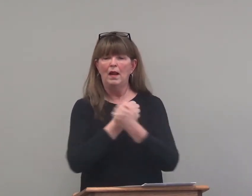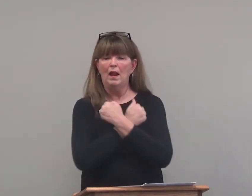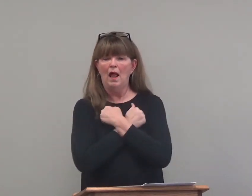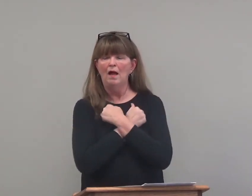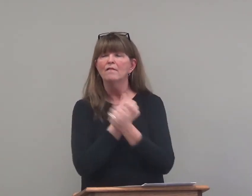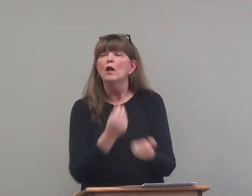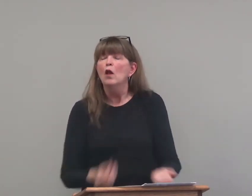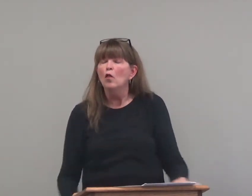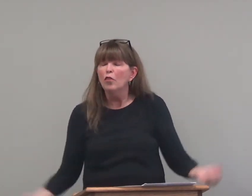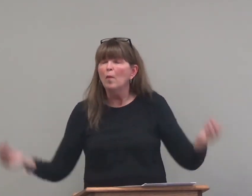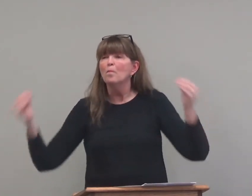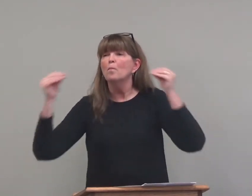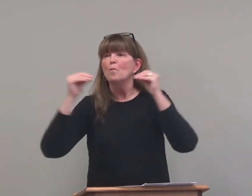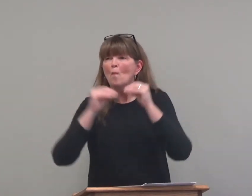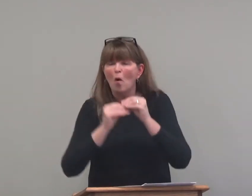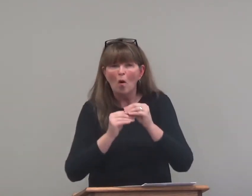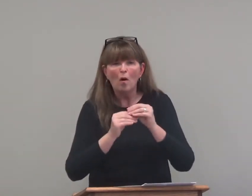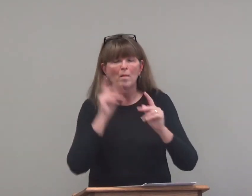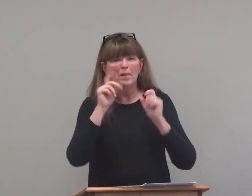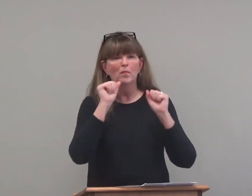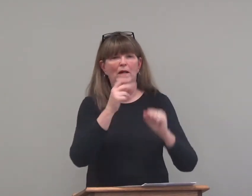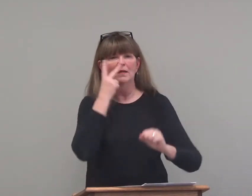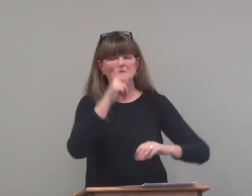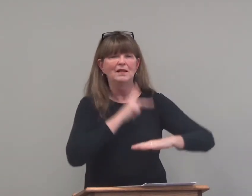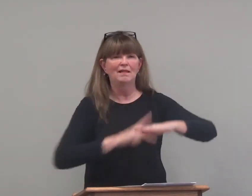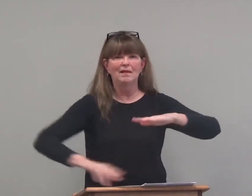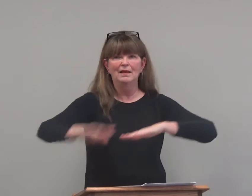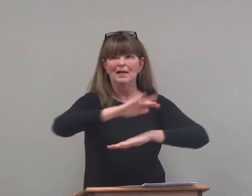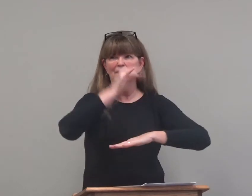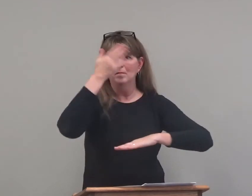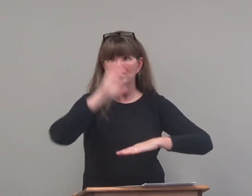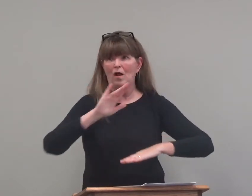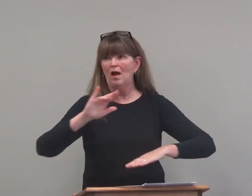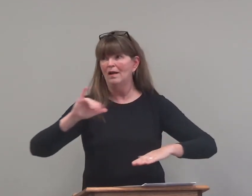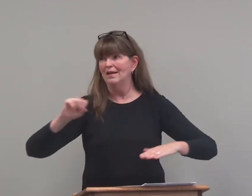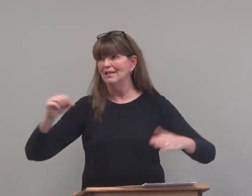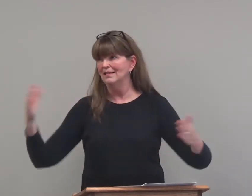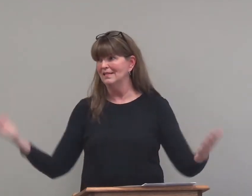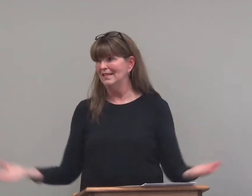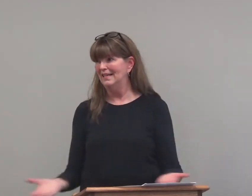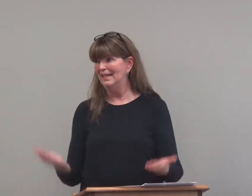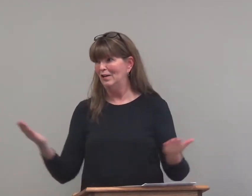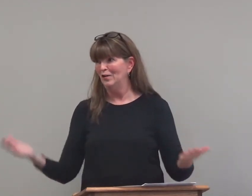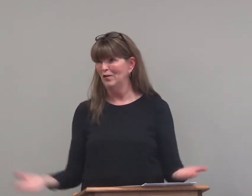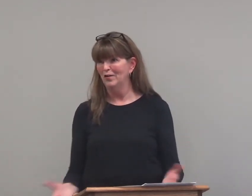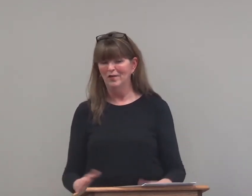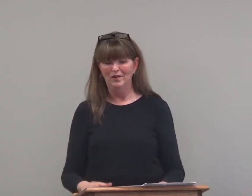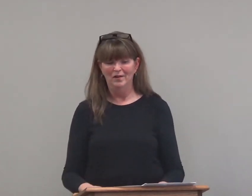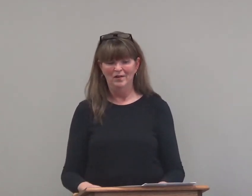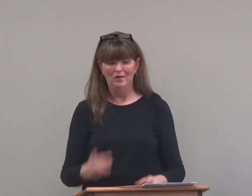our lives in joy and love, the more people can see the kingdom of God is here.